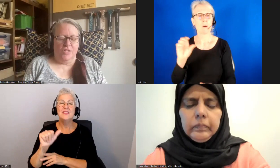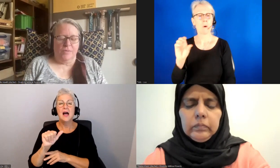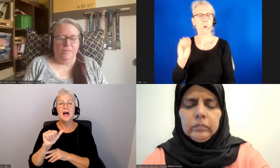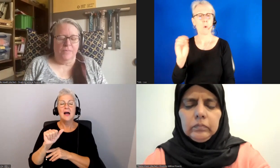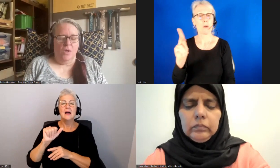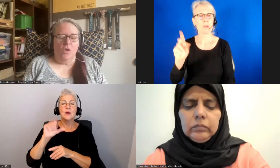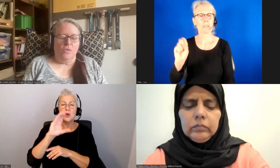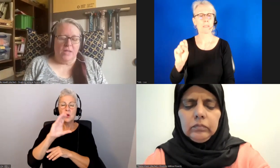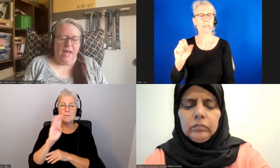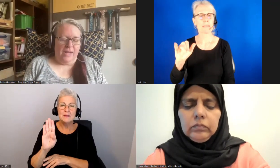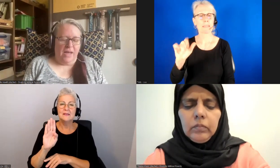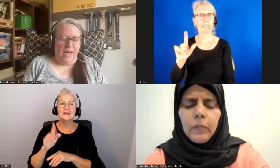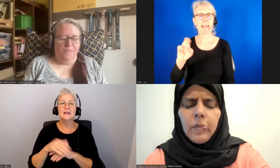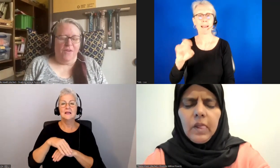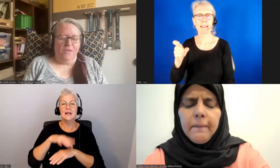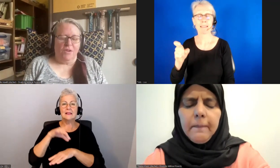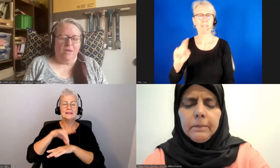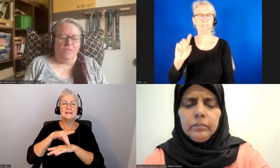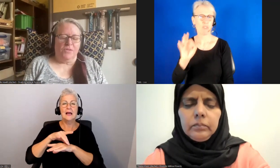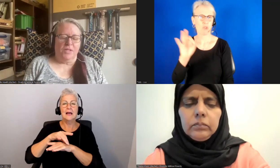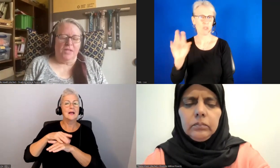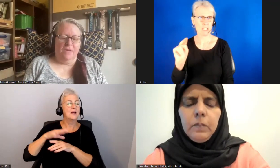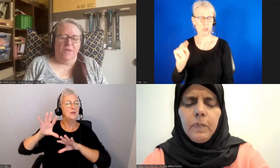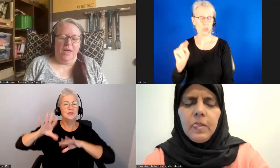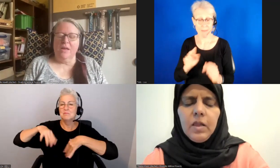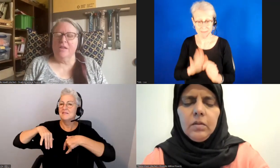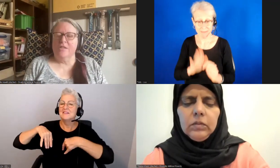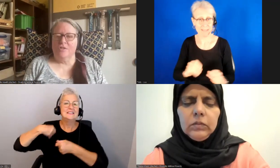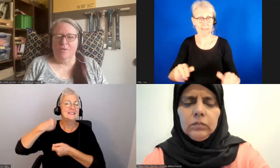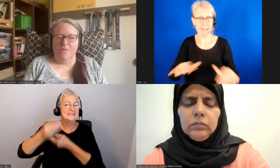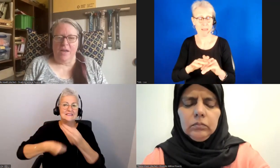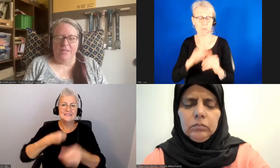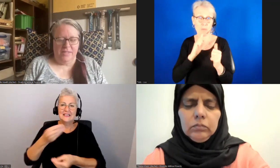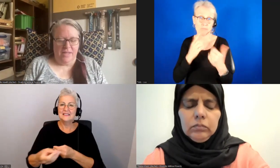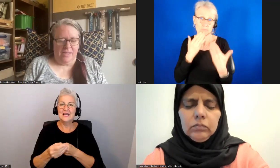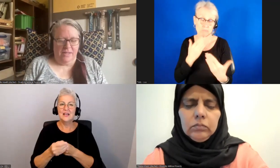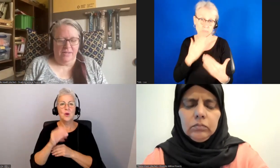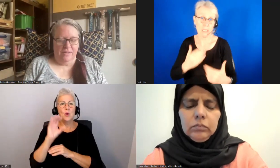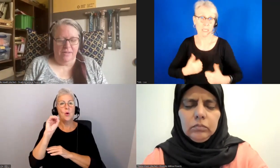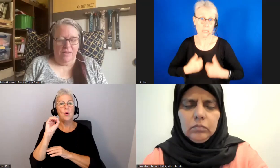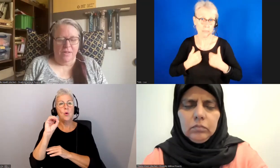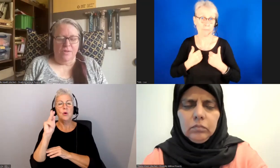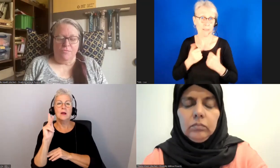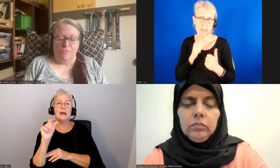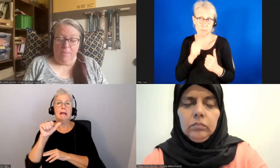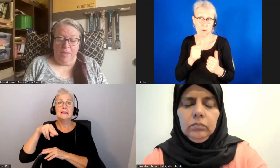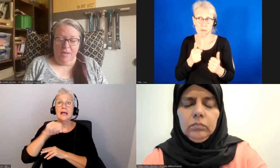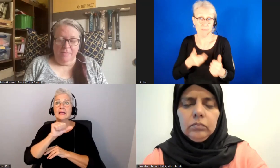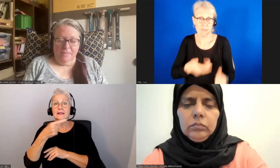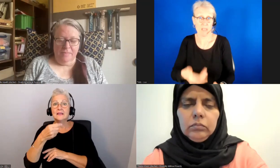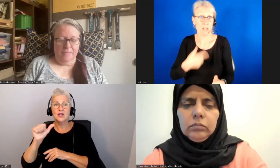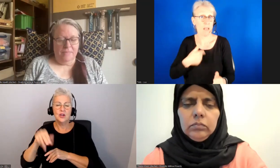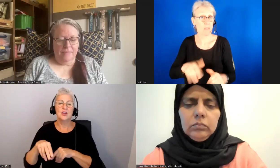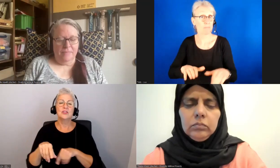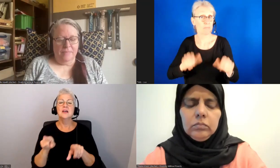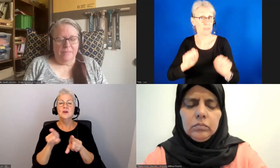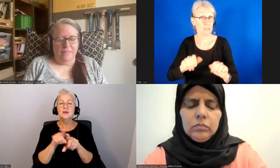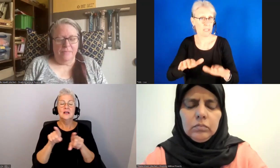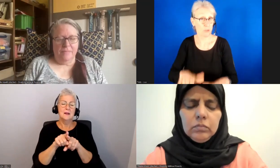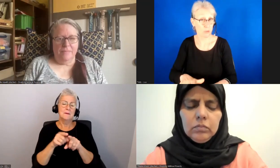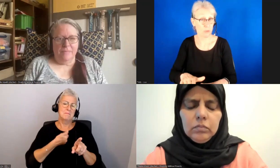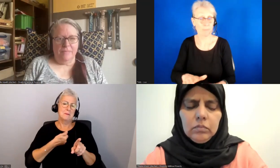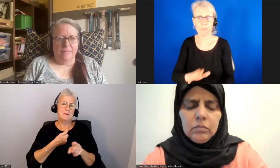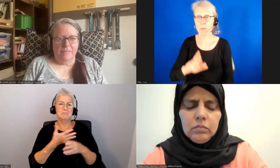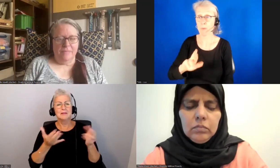First Nation, whose land I am very grateful to live here as an uninvited settler. Rabia?